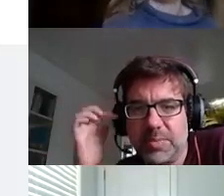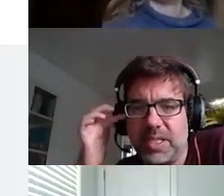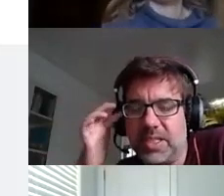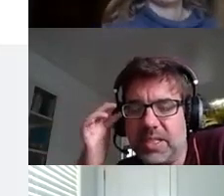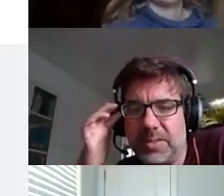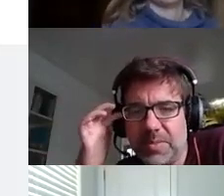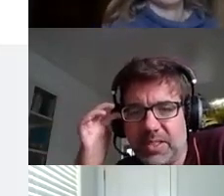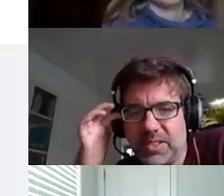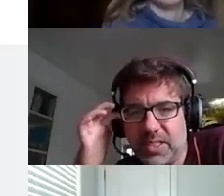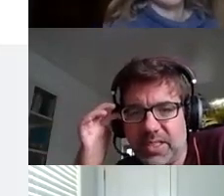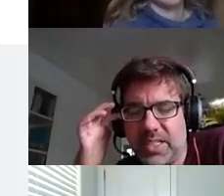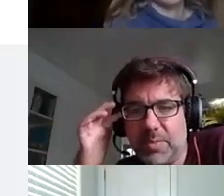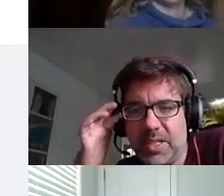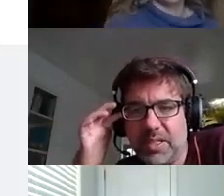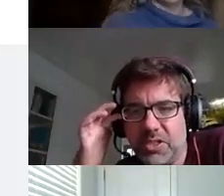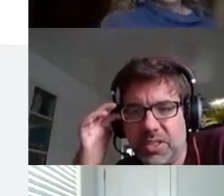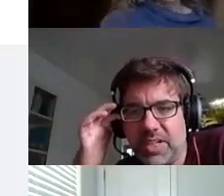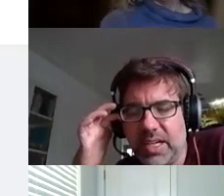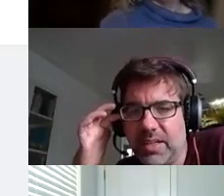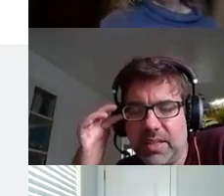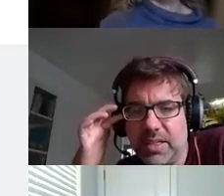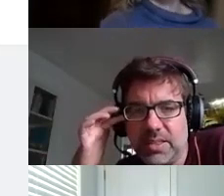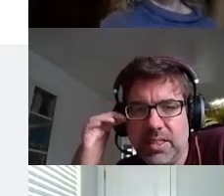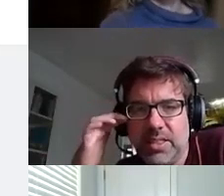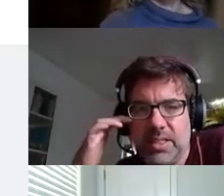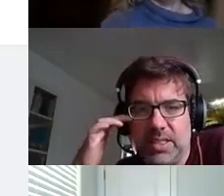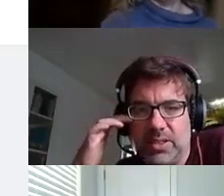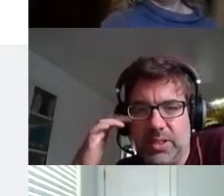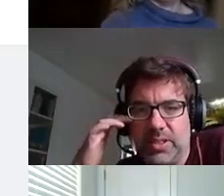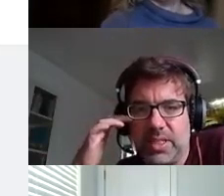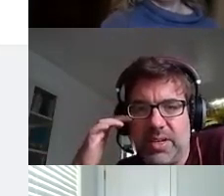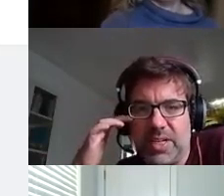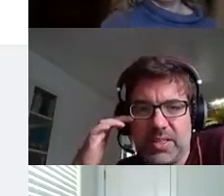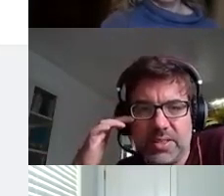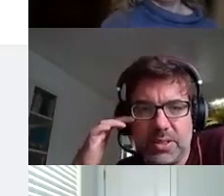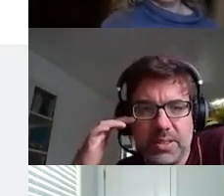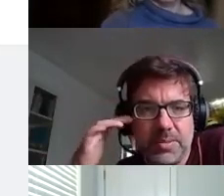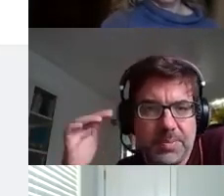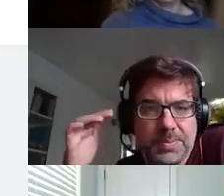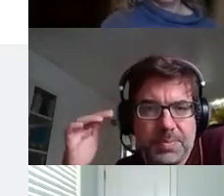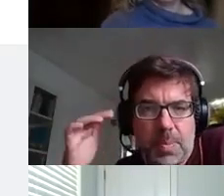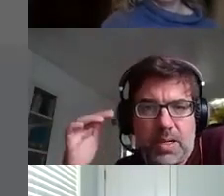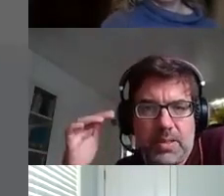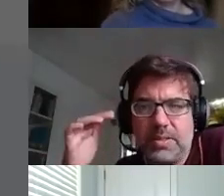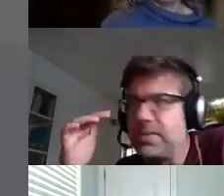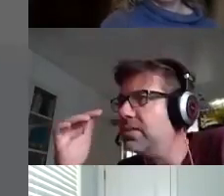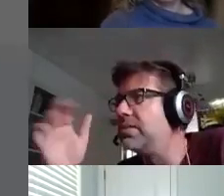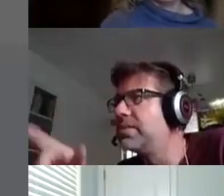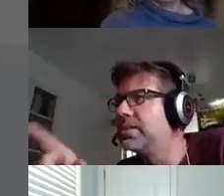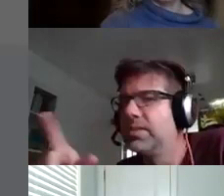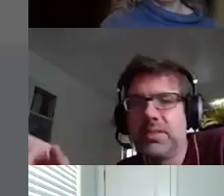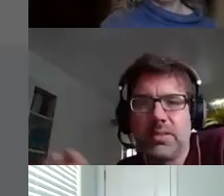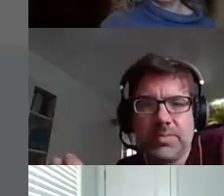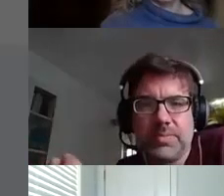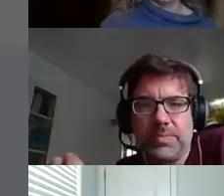materials, but then that does not necessarily mean that teachers have learners have access to it. So.